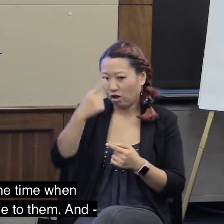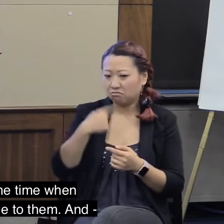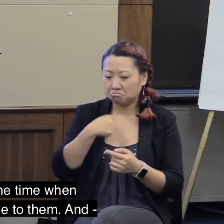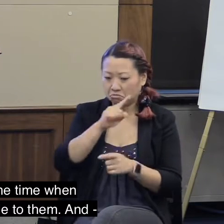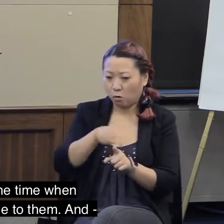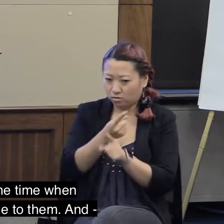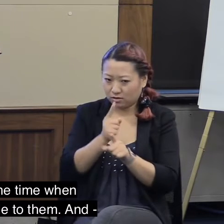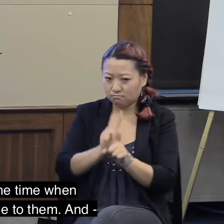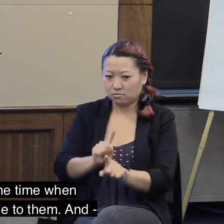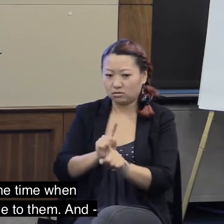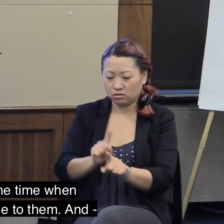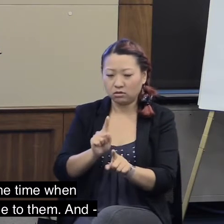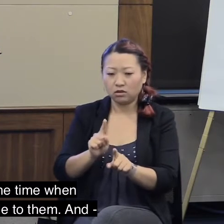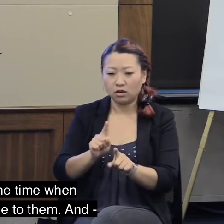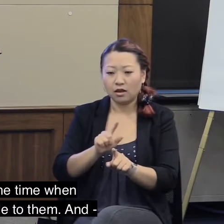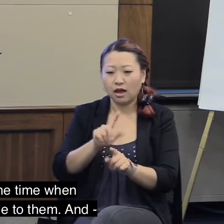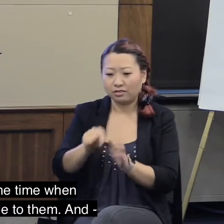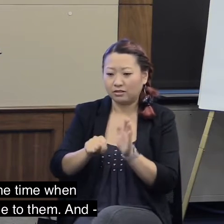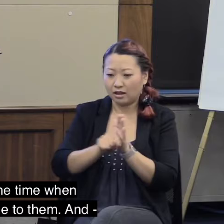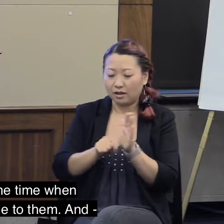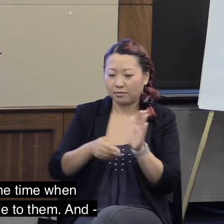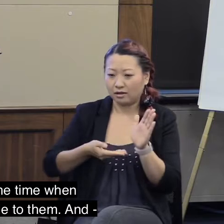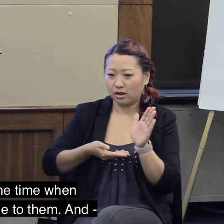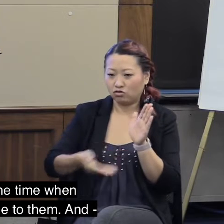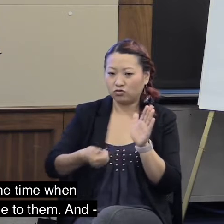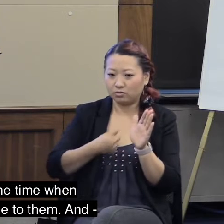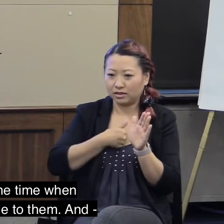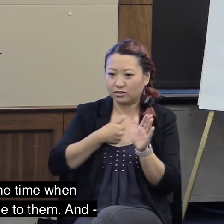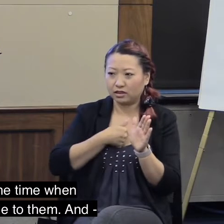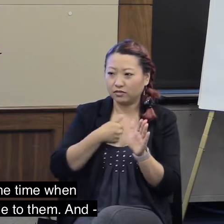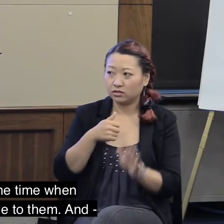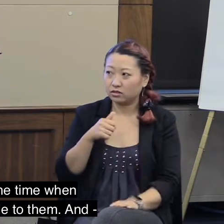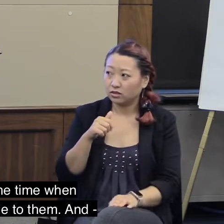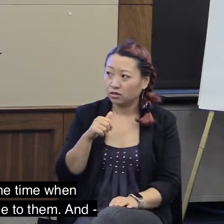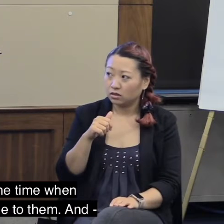introduced myself, I was Mr. Ollie to them. And